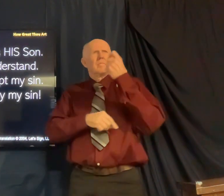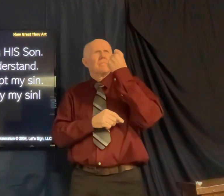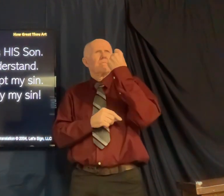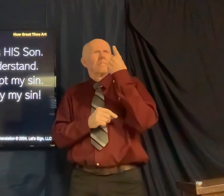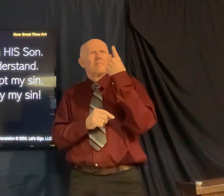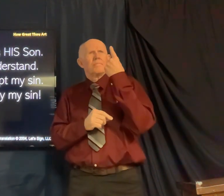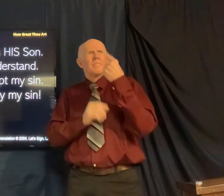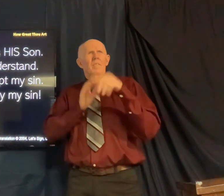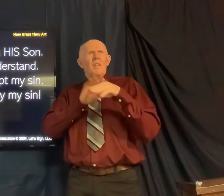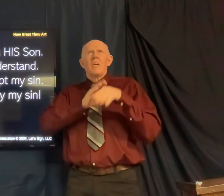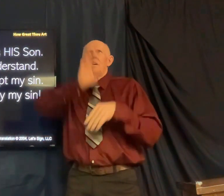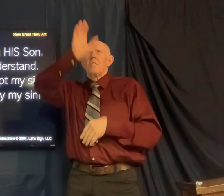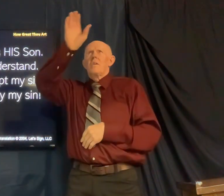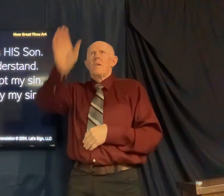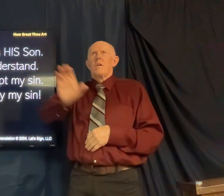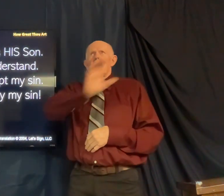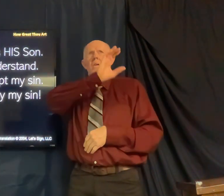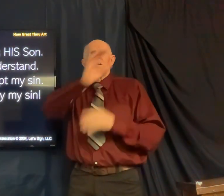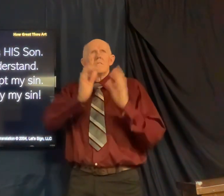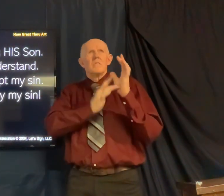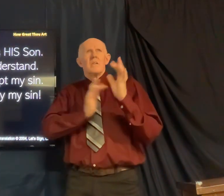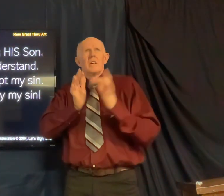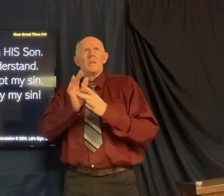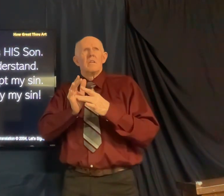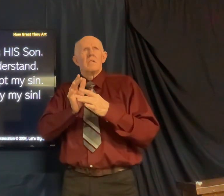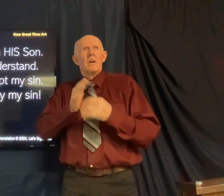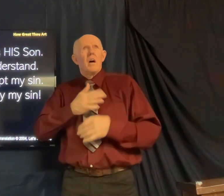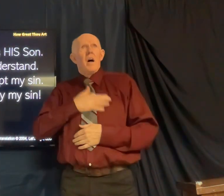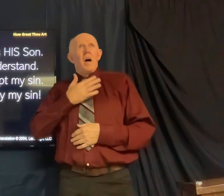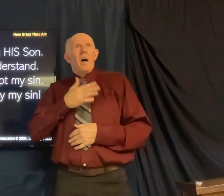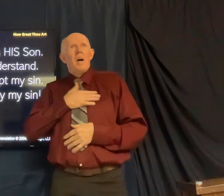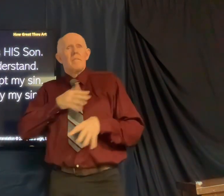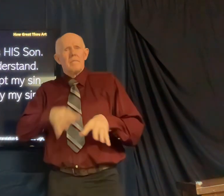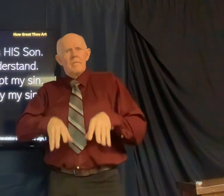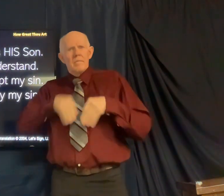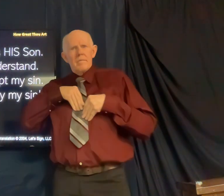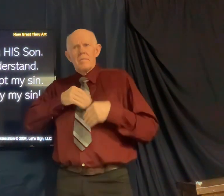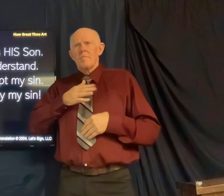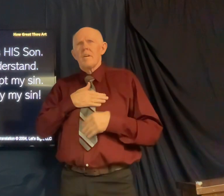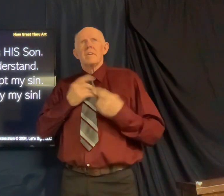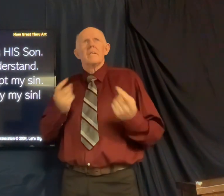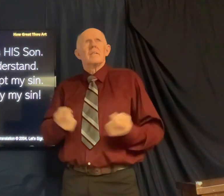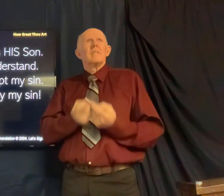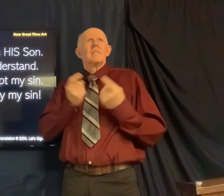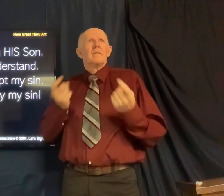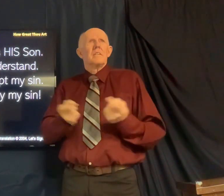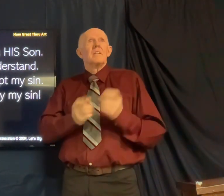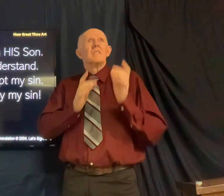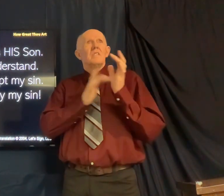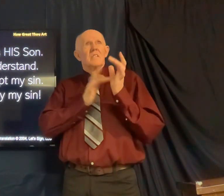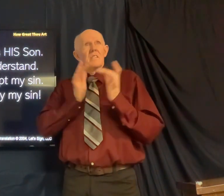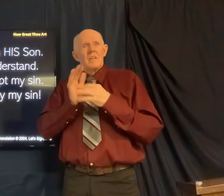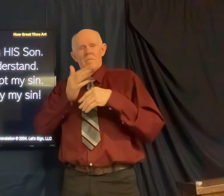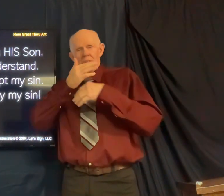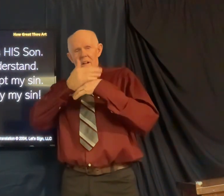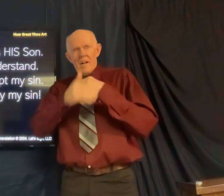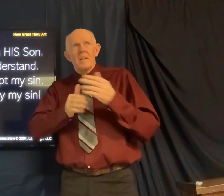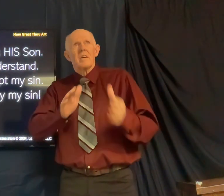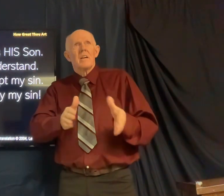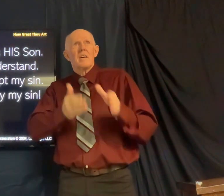can't understand. On the cross, Jesus was happy to accept my sin. He bled